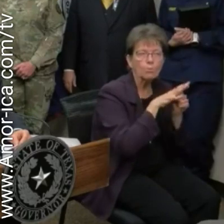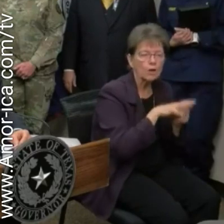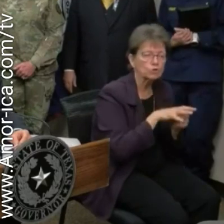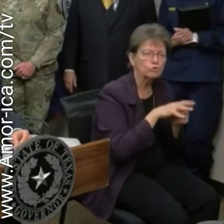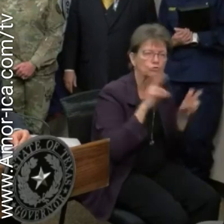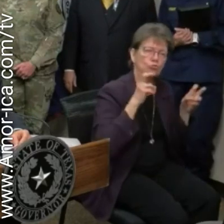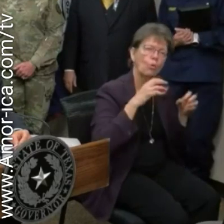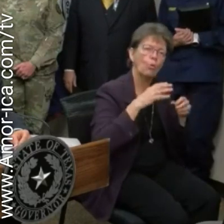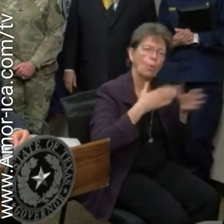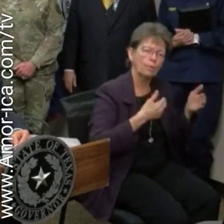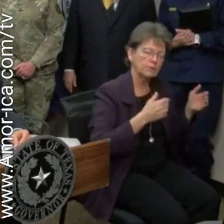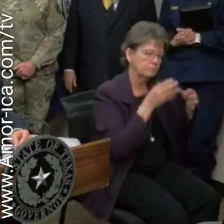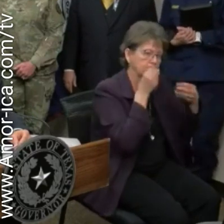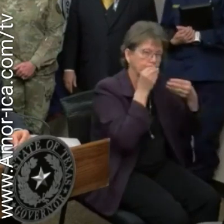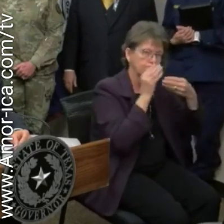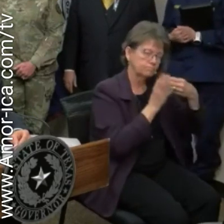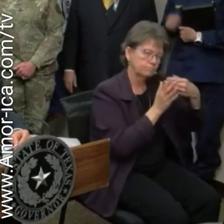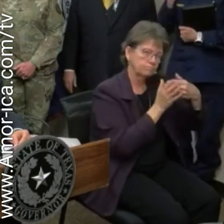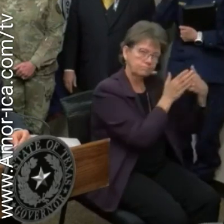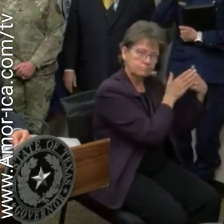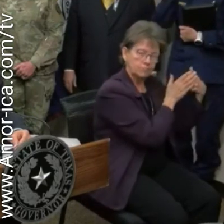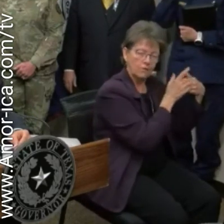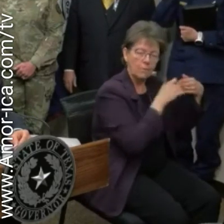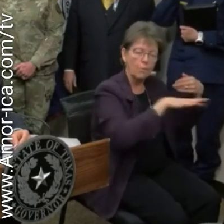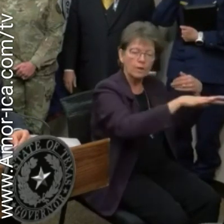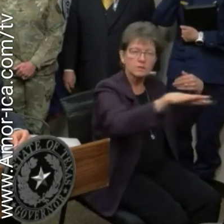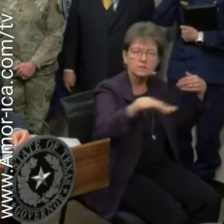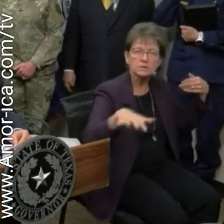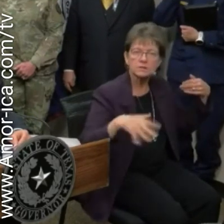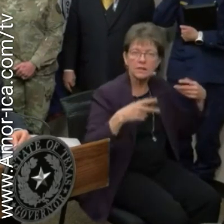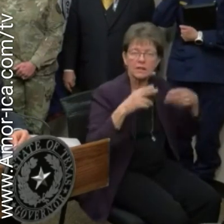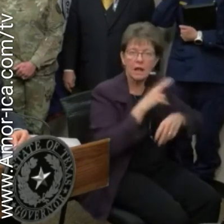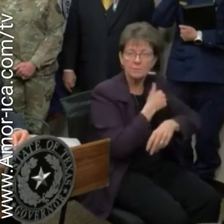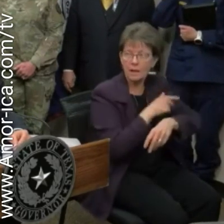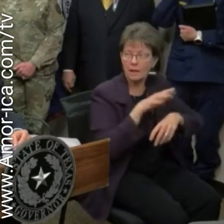that are sealed off from the rest of the facility. FEMA camps. What do you just...